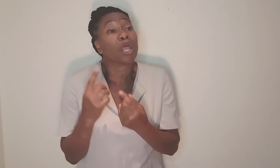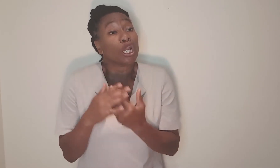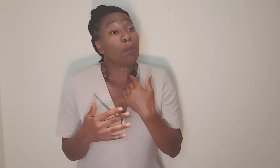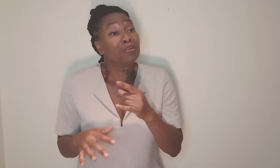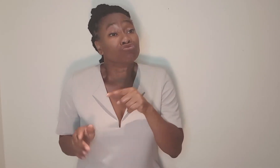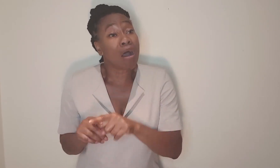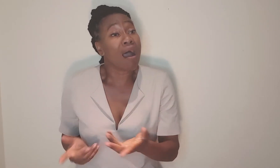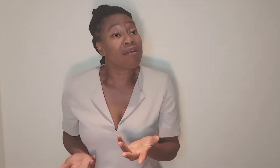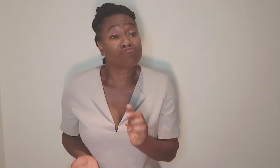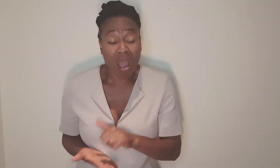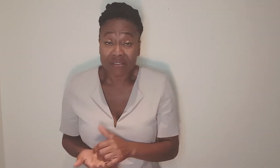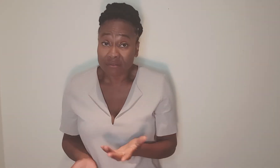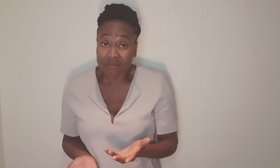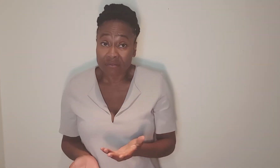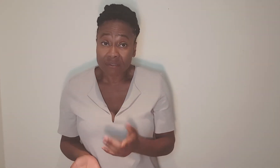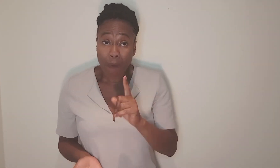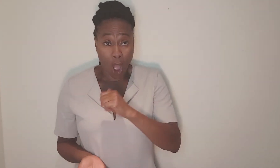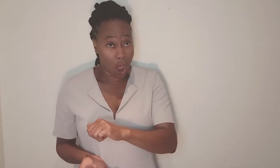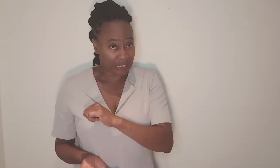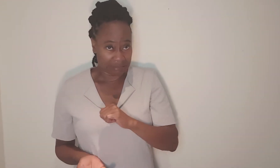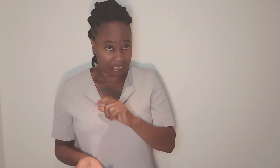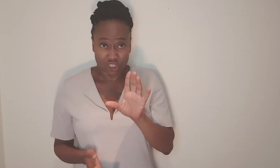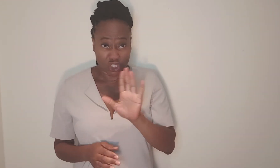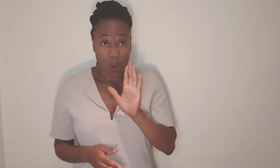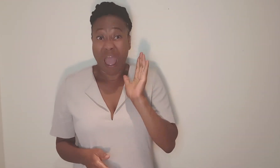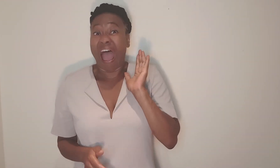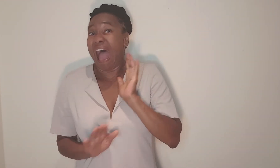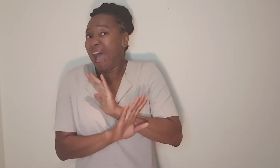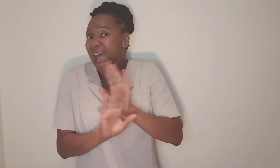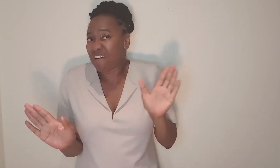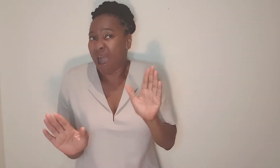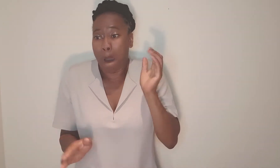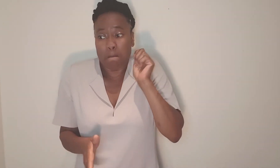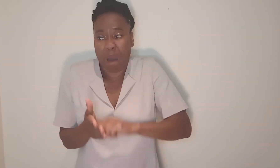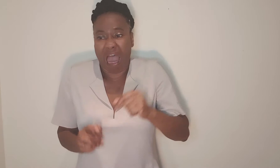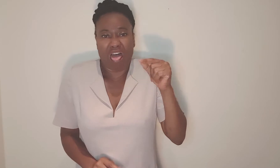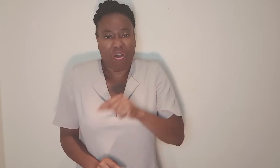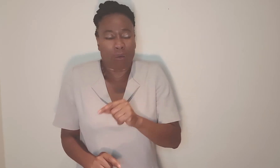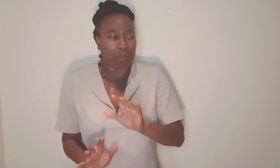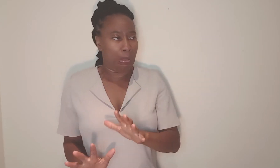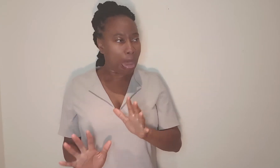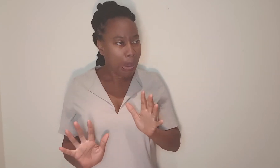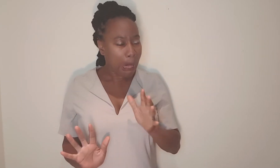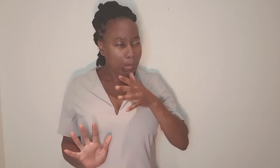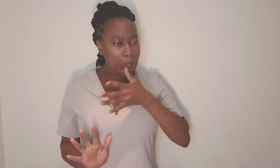but honestly, don't ever buy them. They are rank. Eat a dark chocolate Kit Kat and live a little.